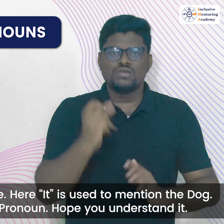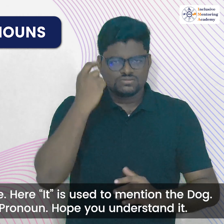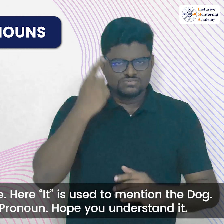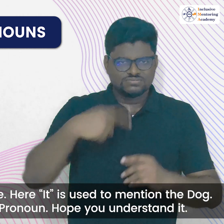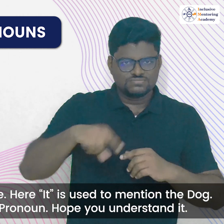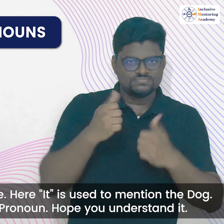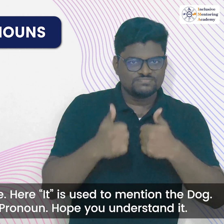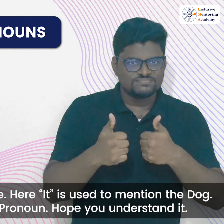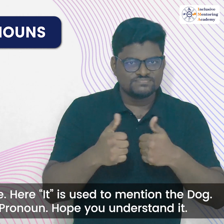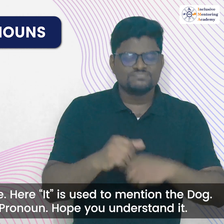Hope you understand it.